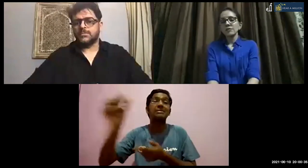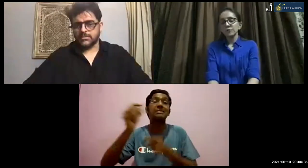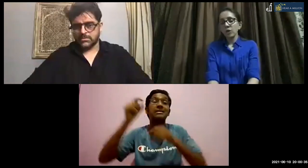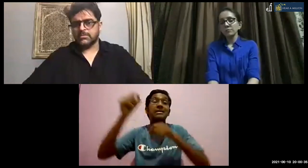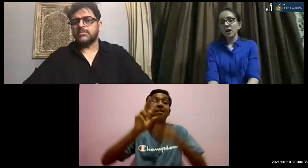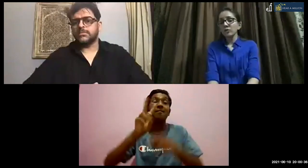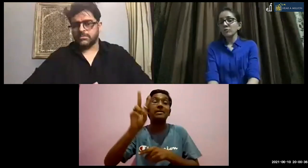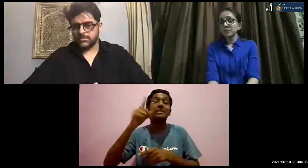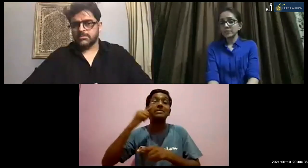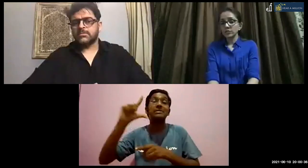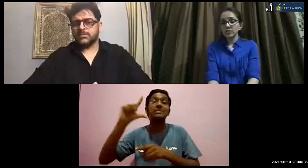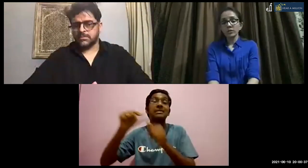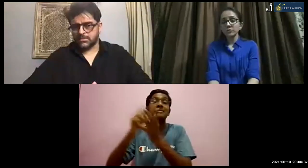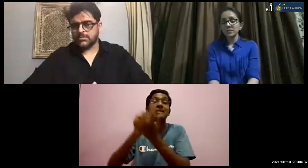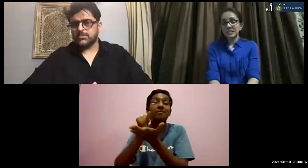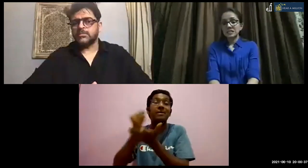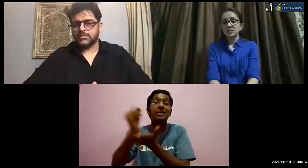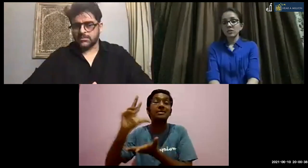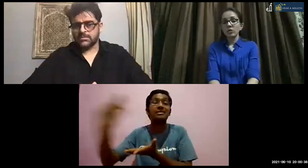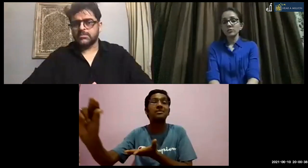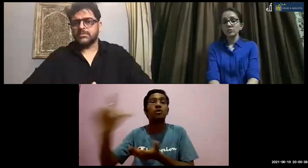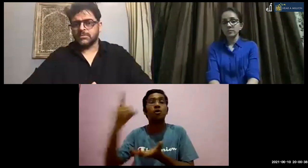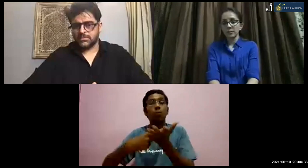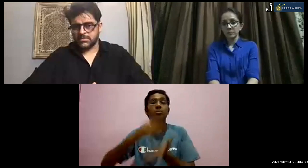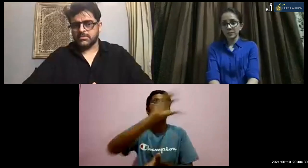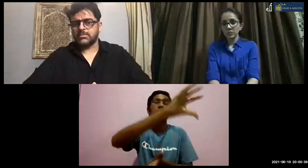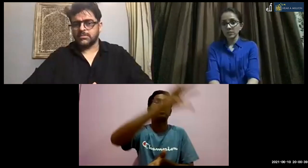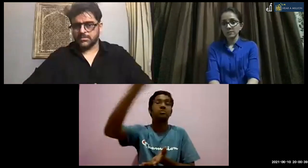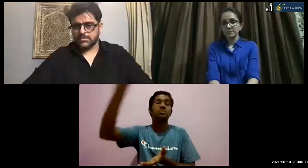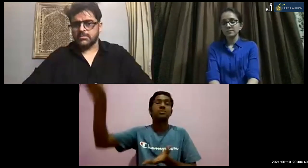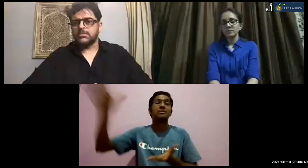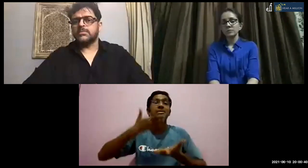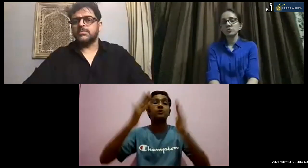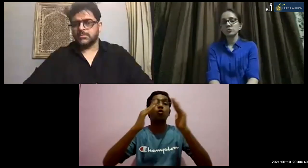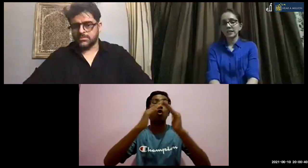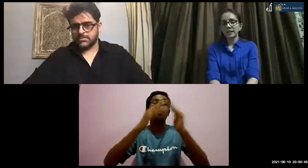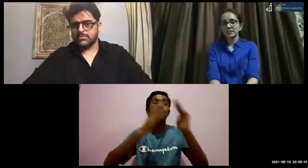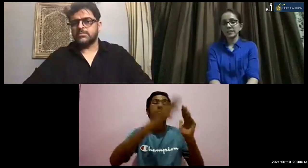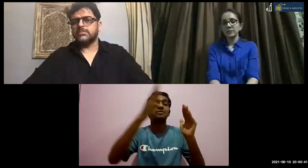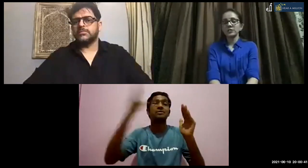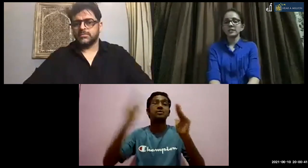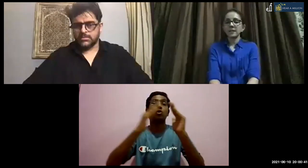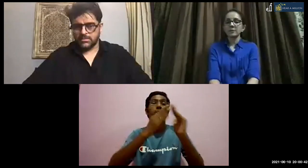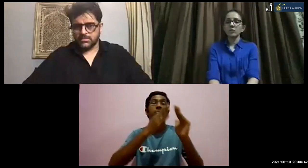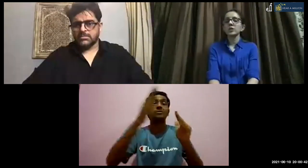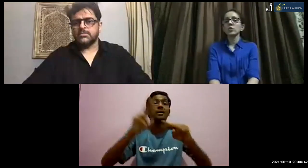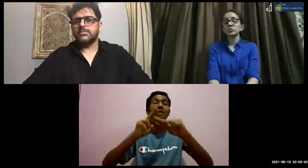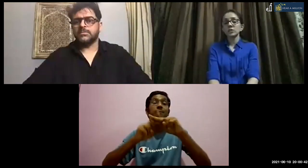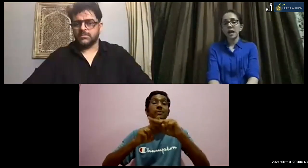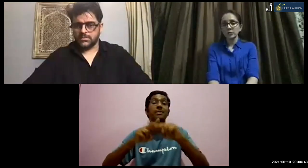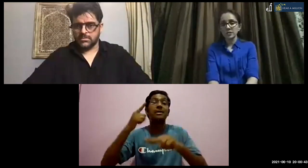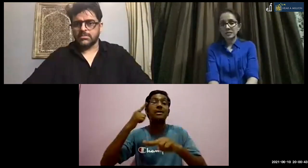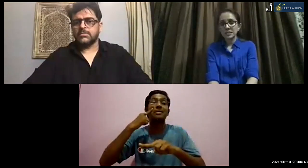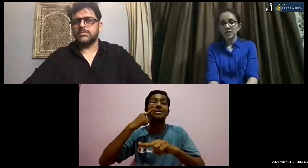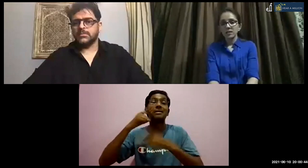they are from far off villages, not from cities. All the children are from villages, from the rural areas. And we train them, we go to